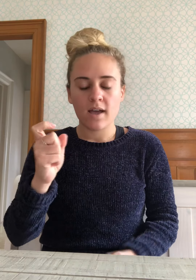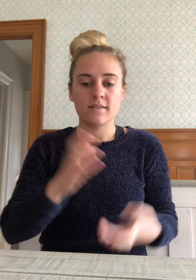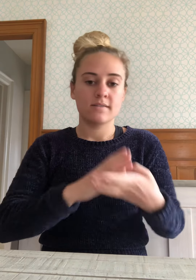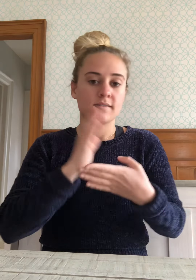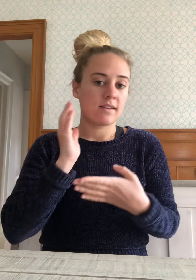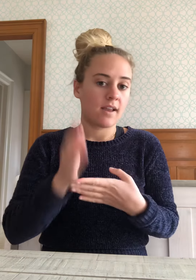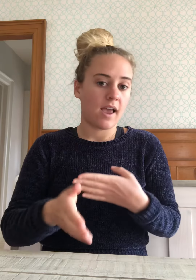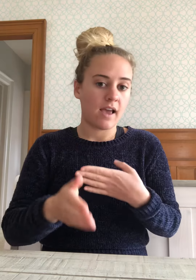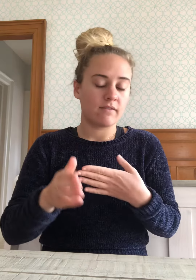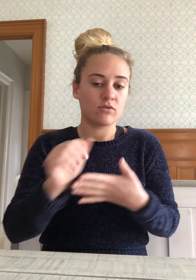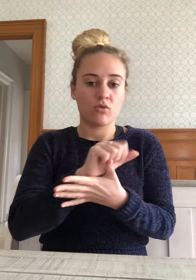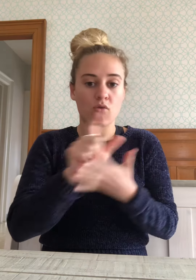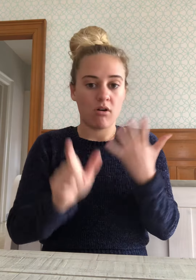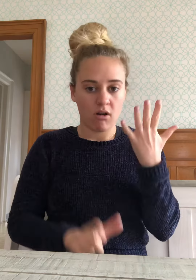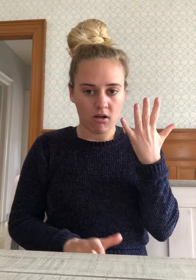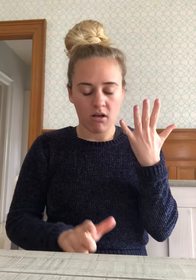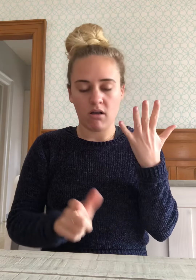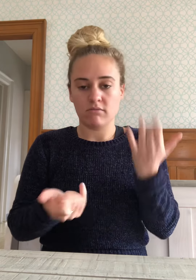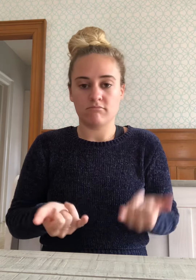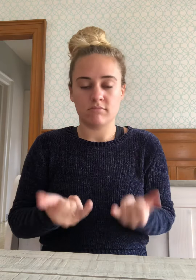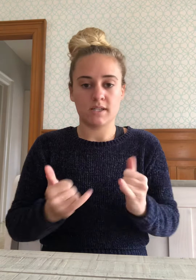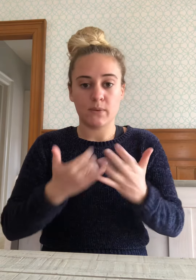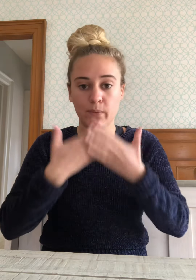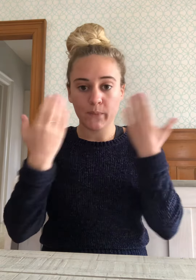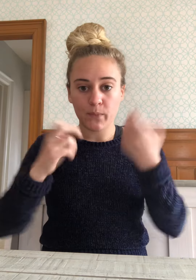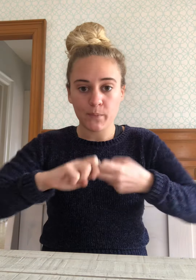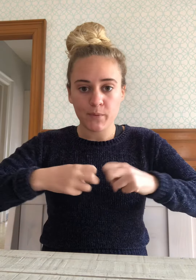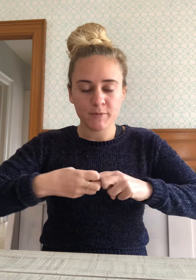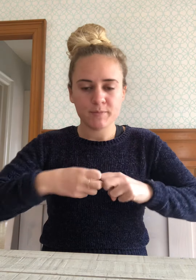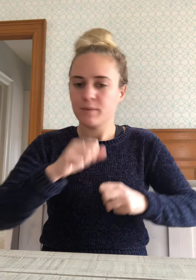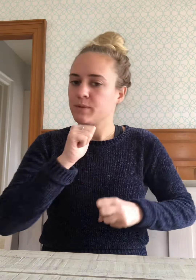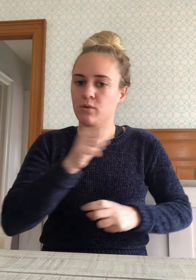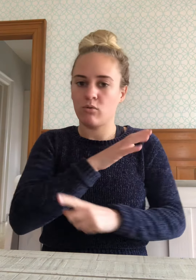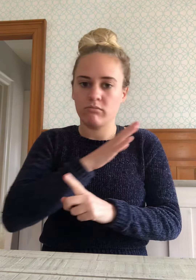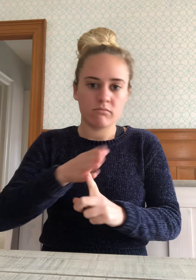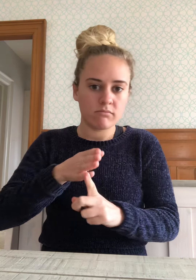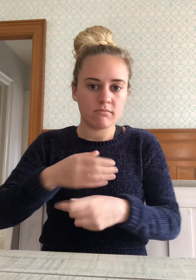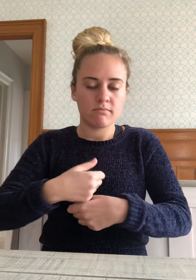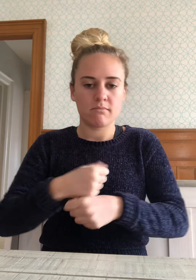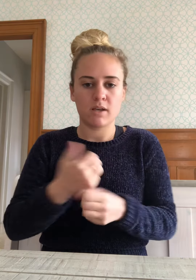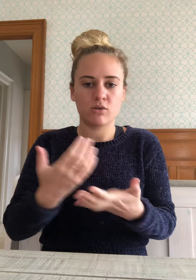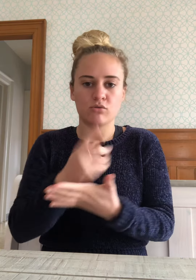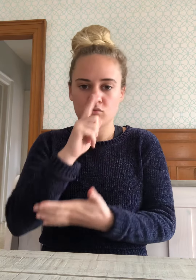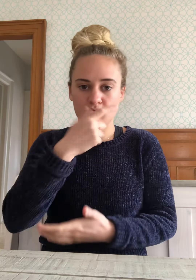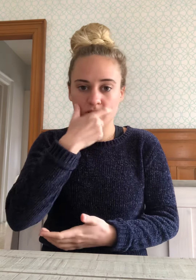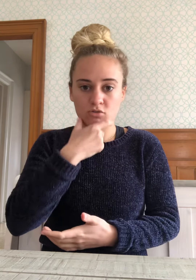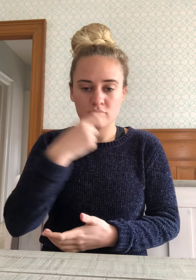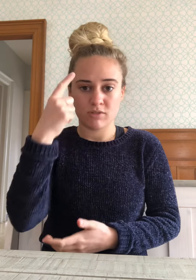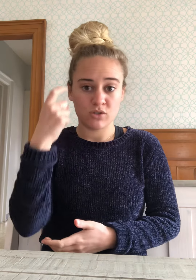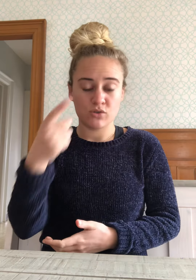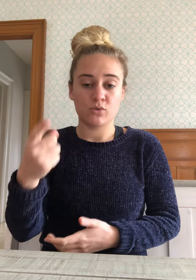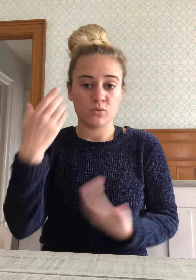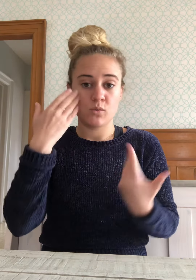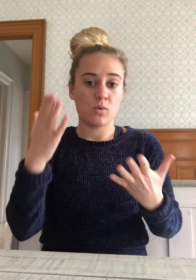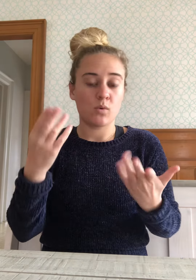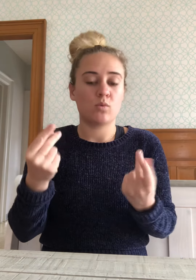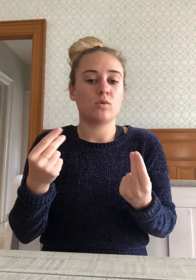you can't find the problem, don't go to making a new denture, because you don't know what to make differently. And if you don't know what to